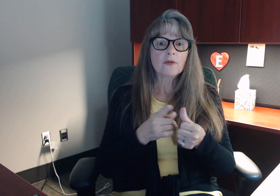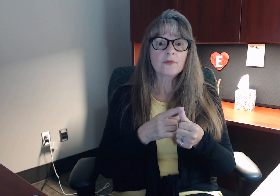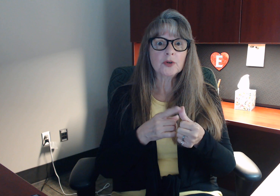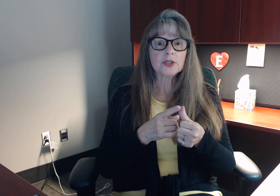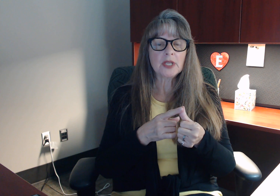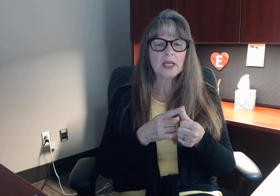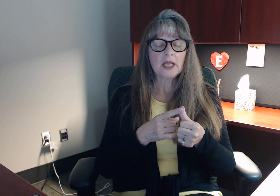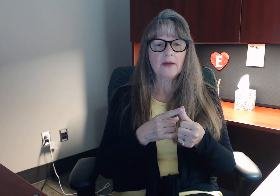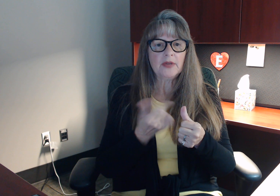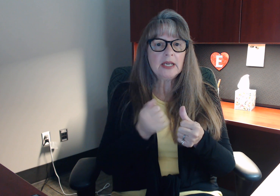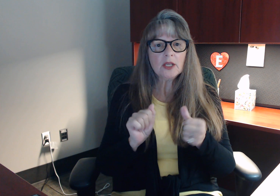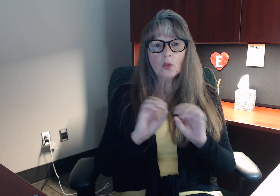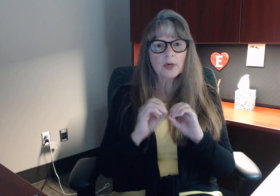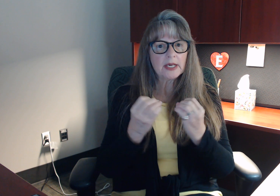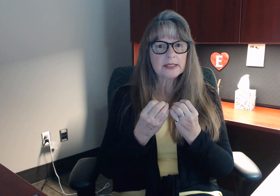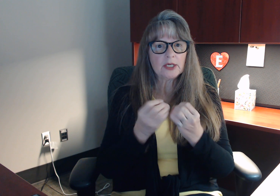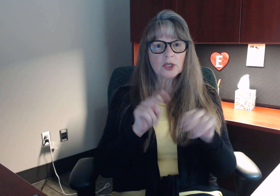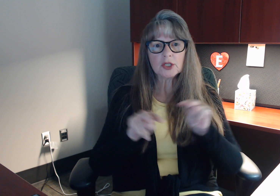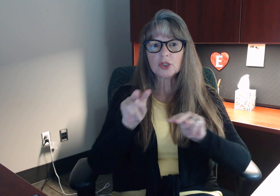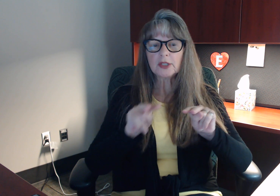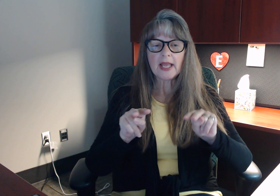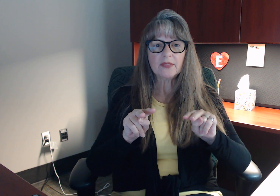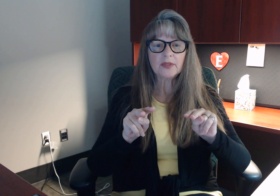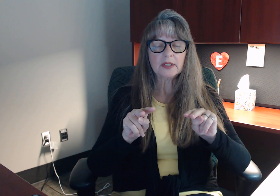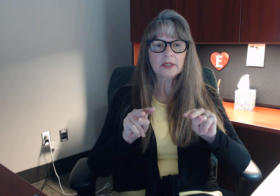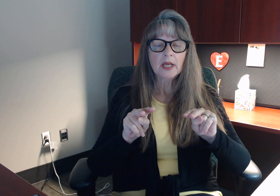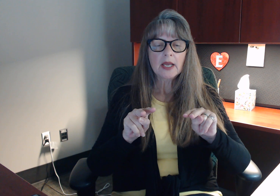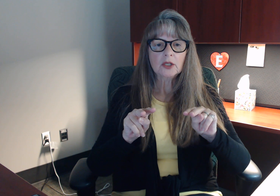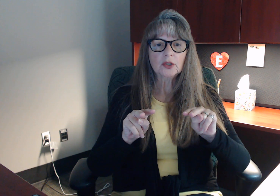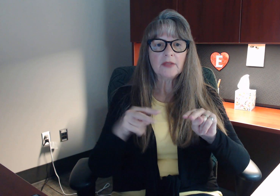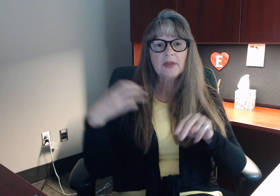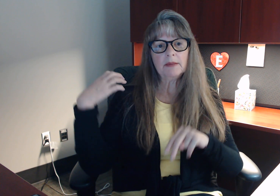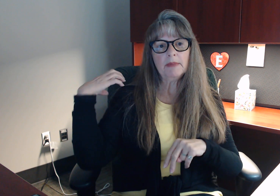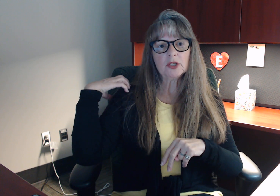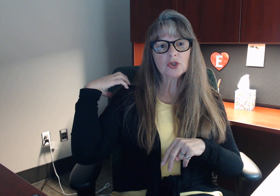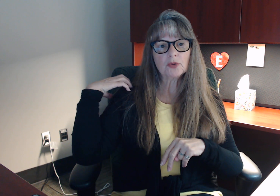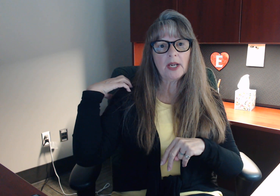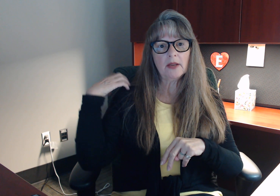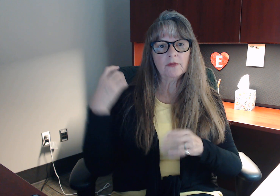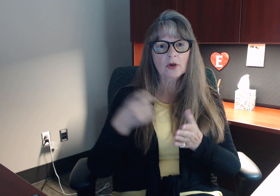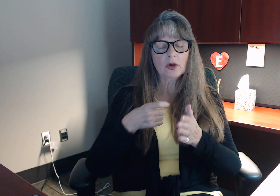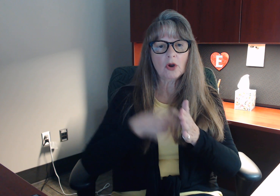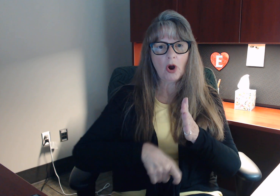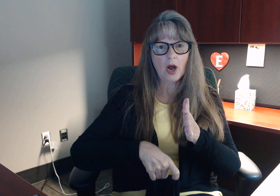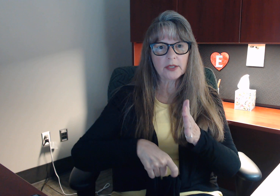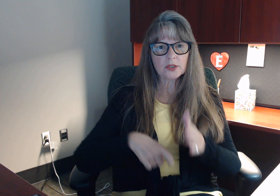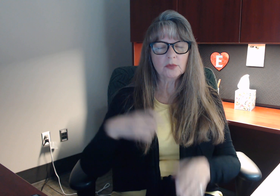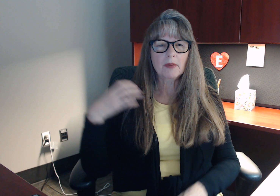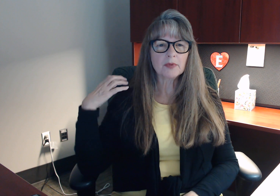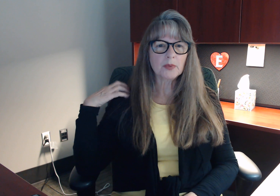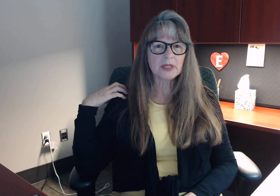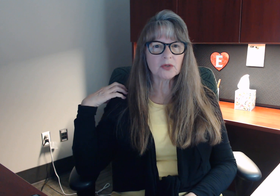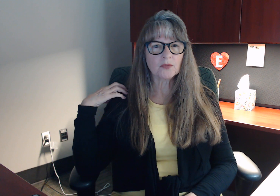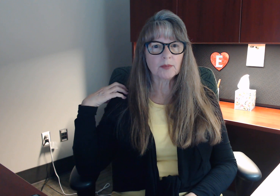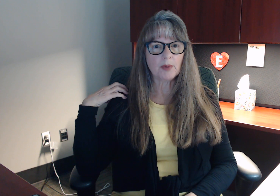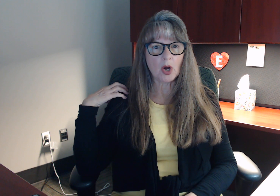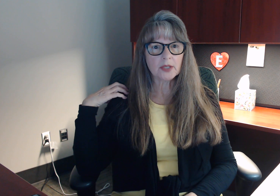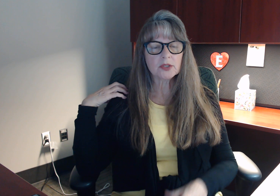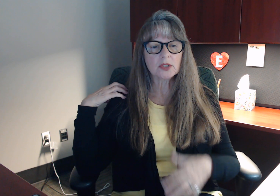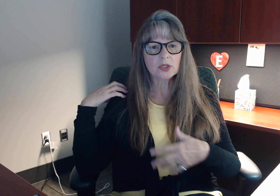first thing of any organization is look at the administrative cost. Remember that we did this for boss. This is